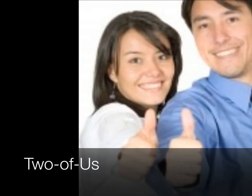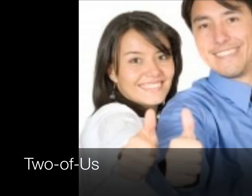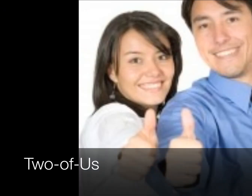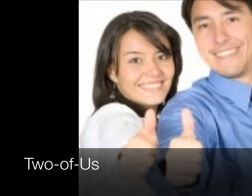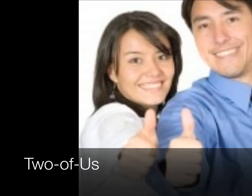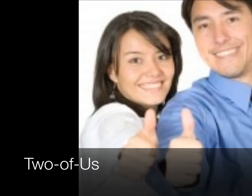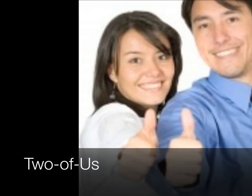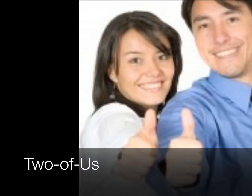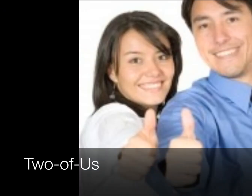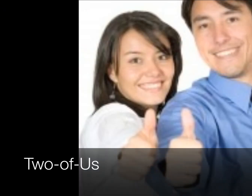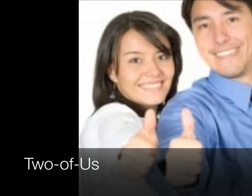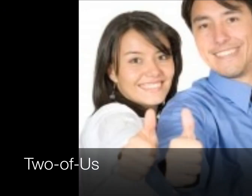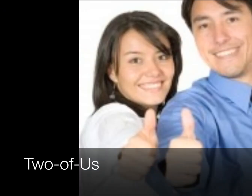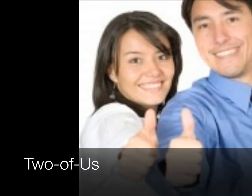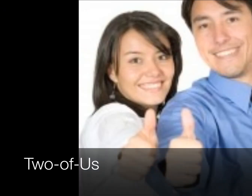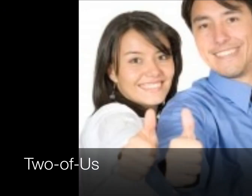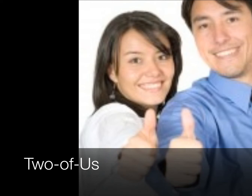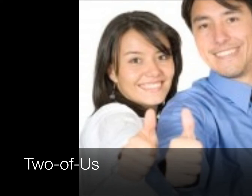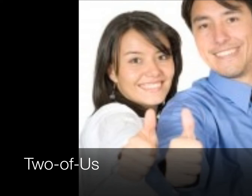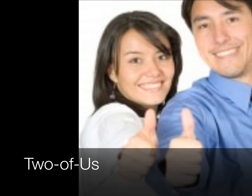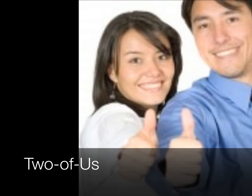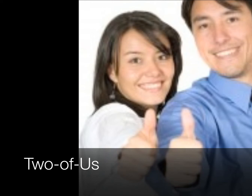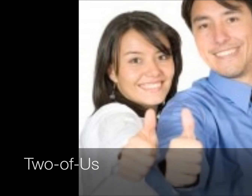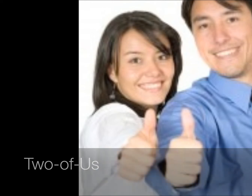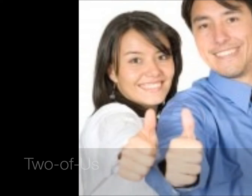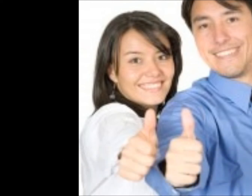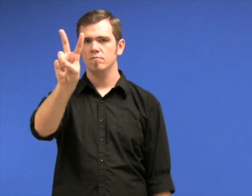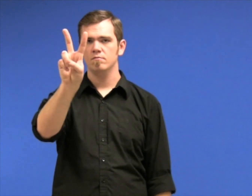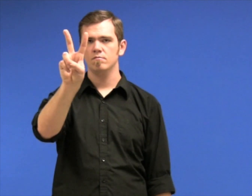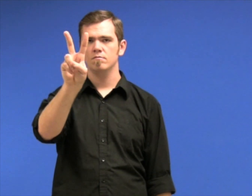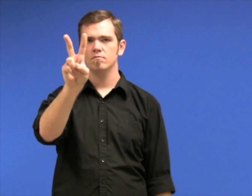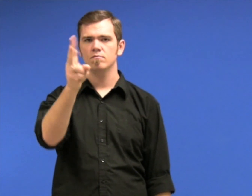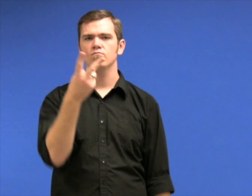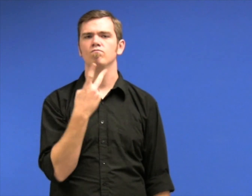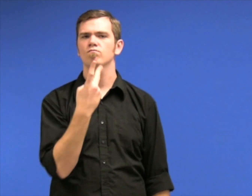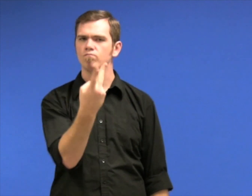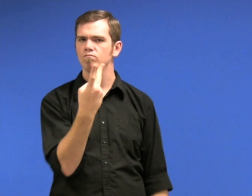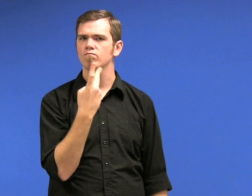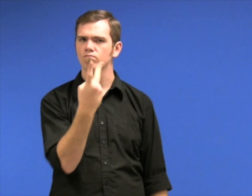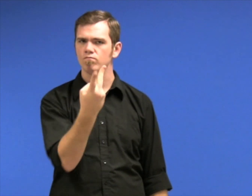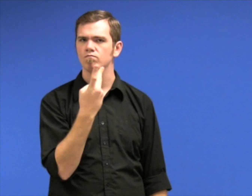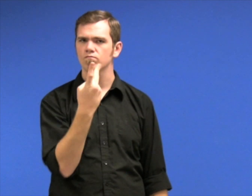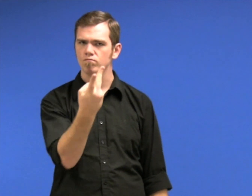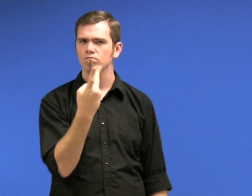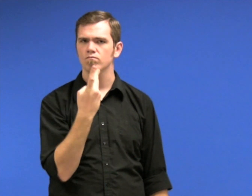And then the sign for two of us, which we'll talk about during class, is two of us.